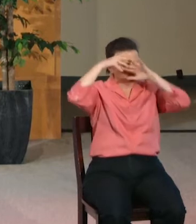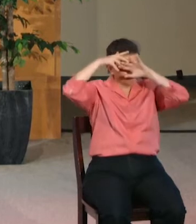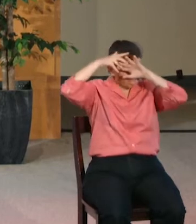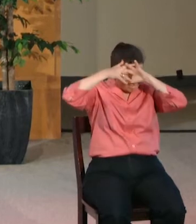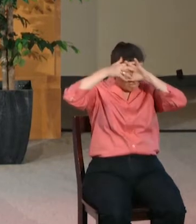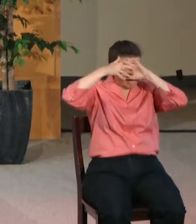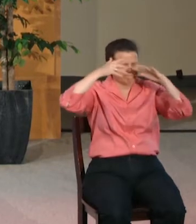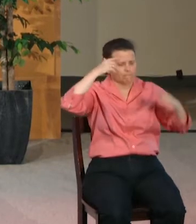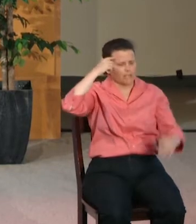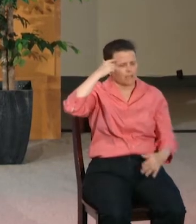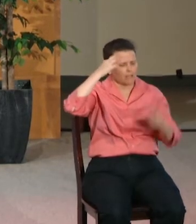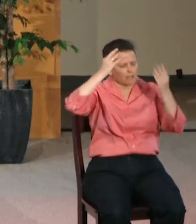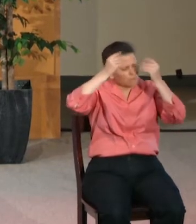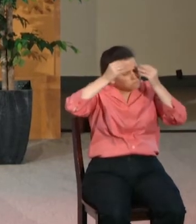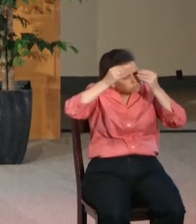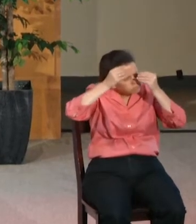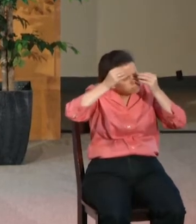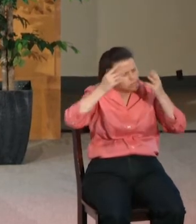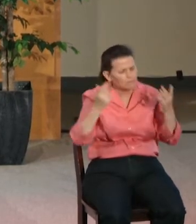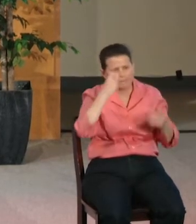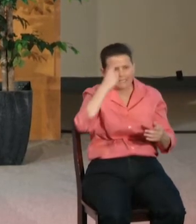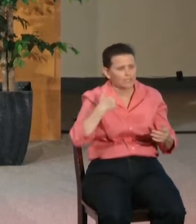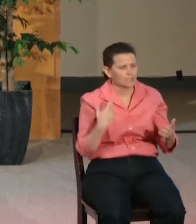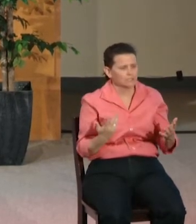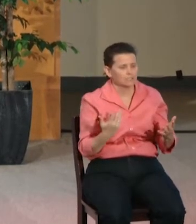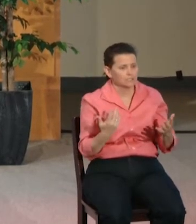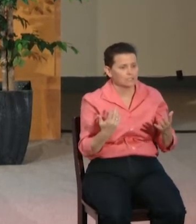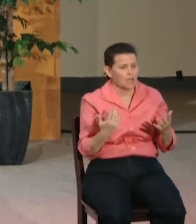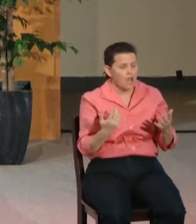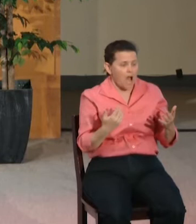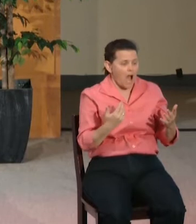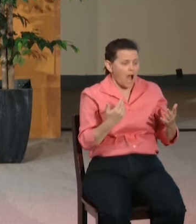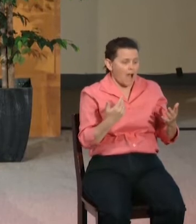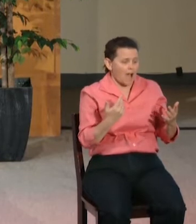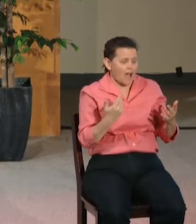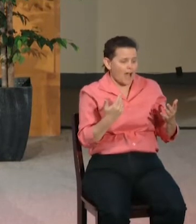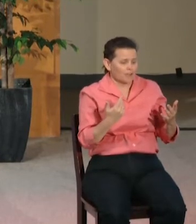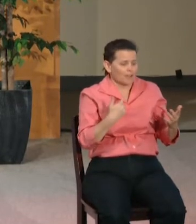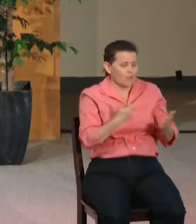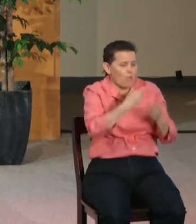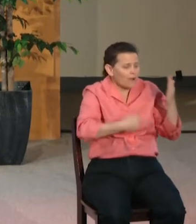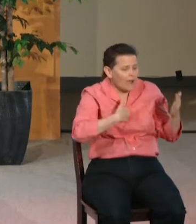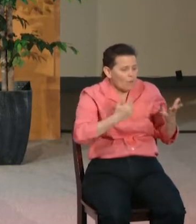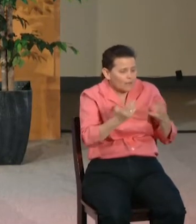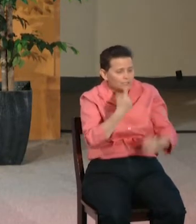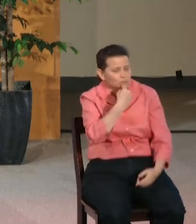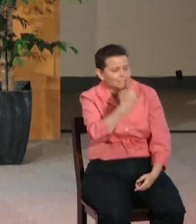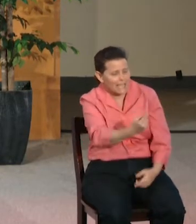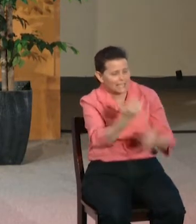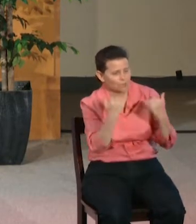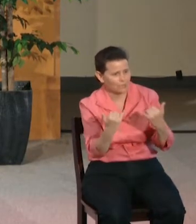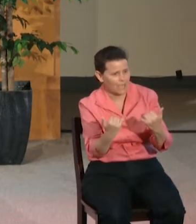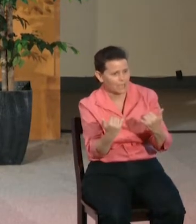to say today. And to tell you the truth, I have no idea what I'm going to say today. You do your homework,